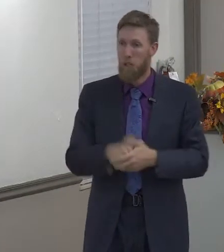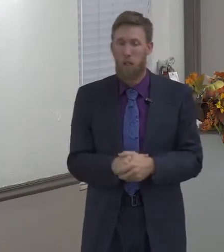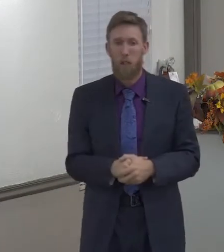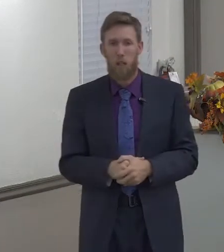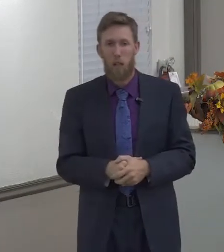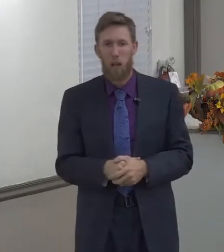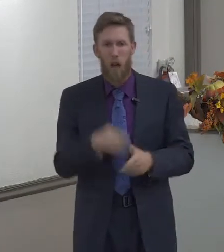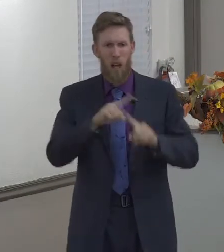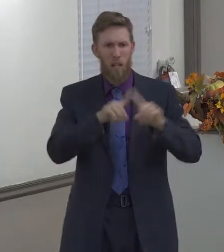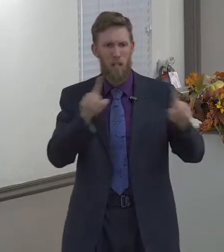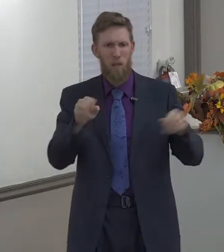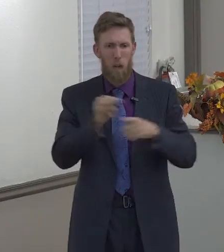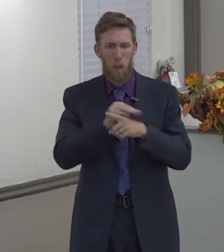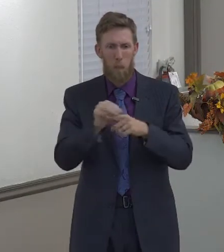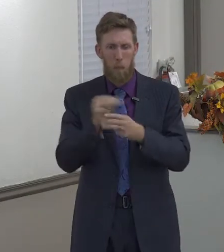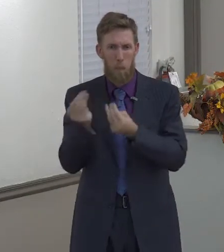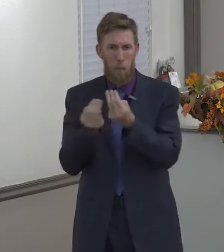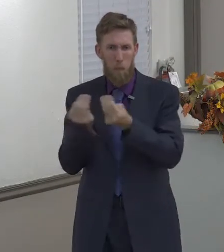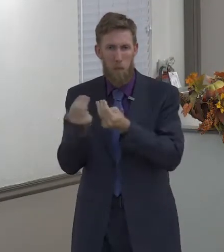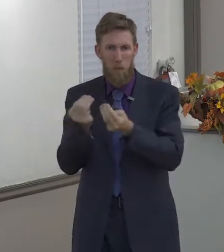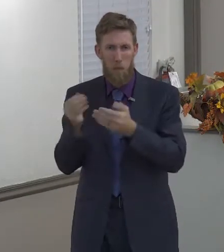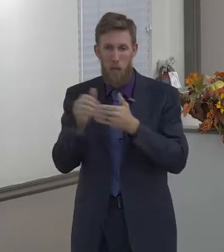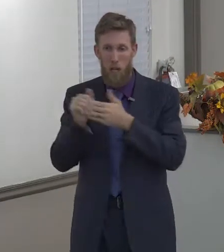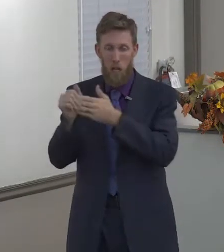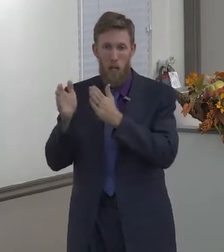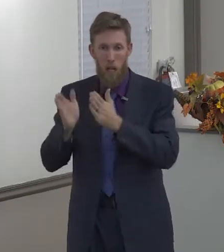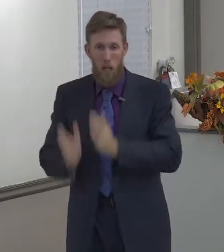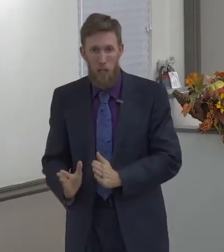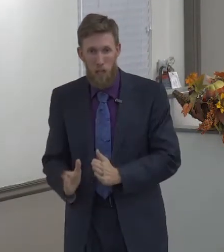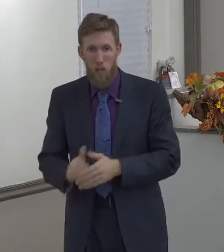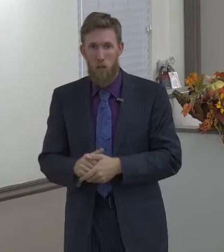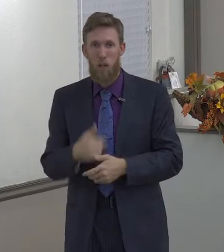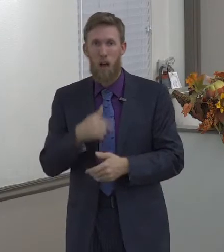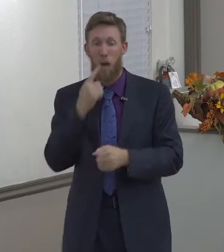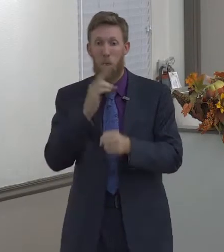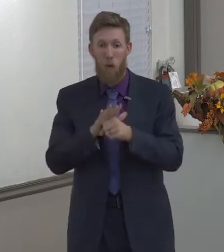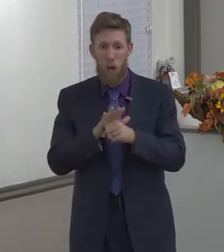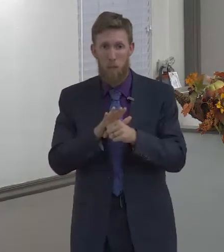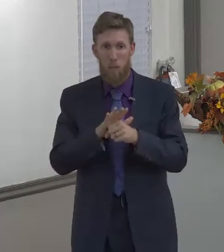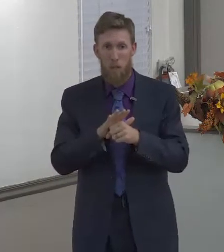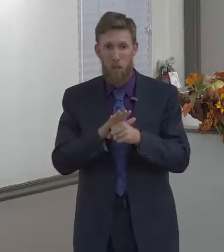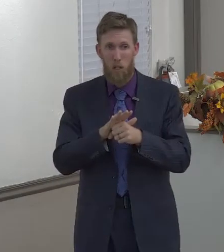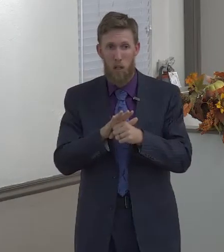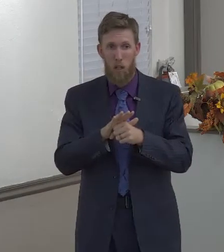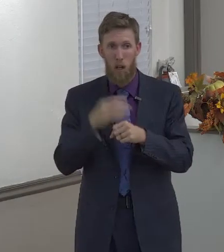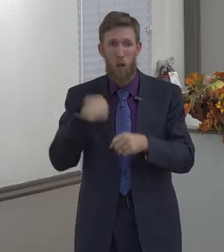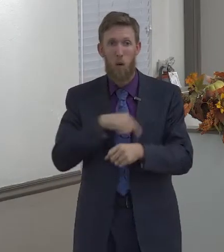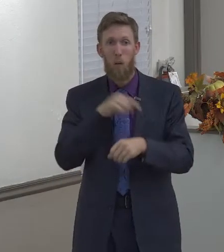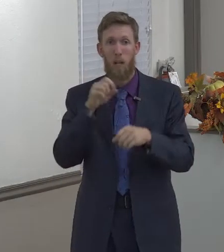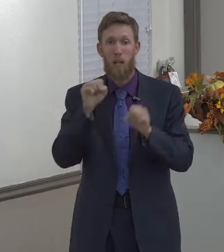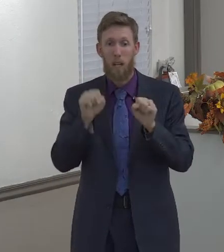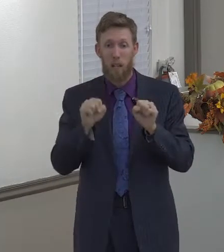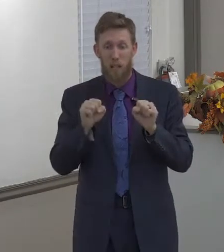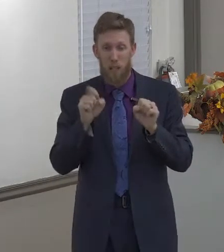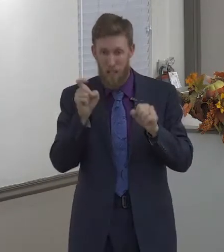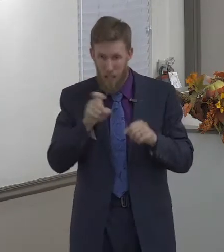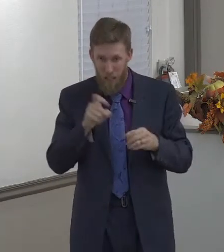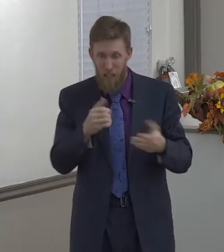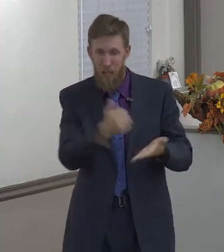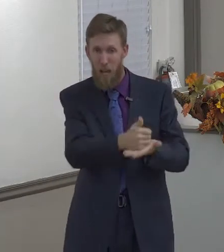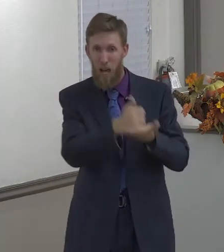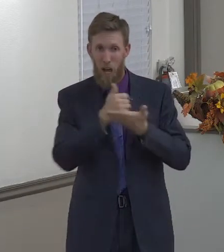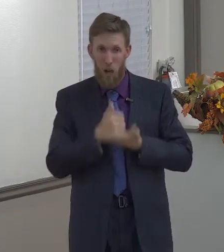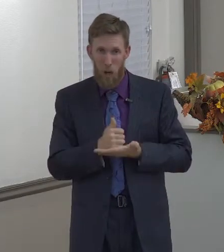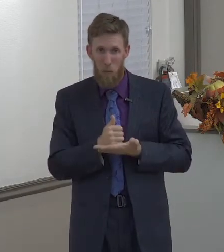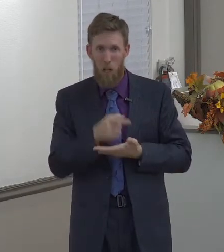we need. Every Sunday morning, do you see the ushers that we line up here? Those are the best we got. That was supposed to